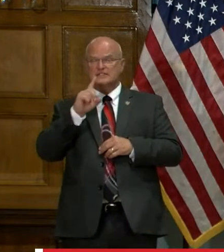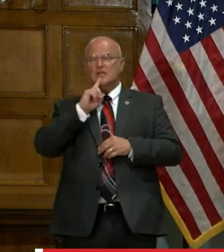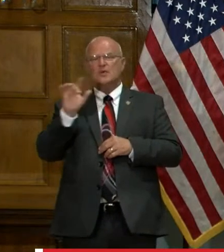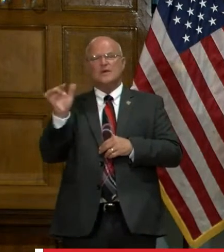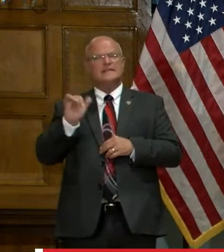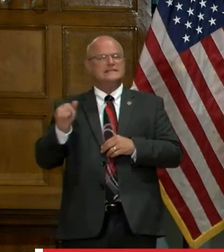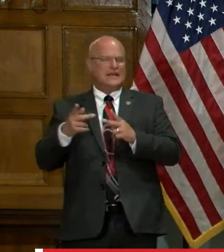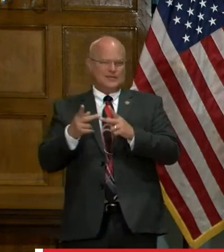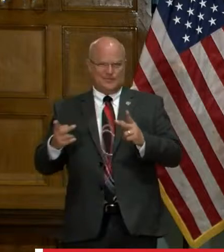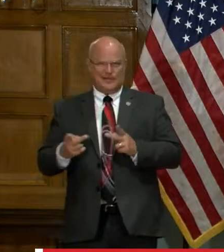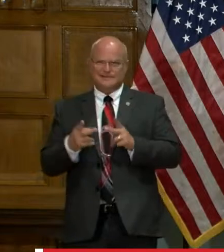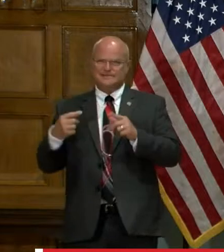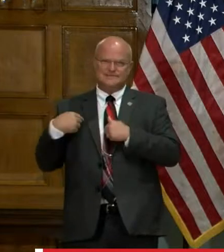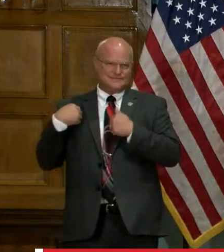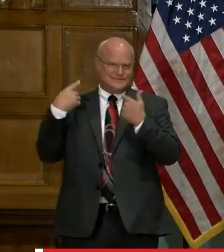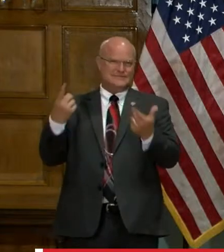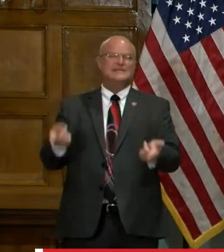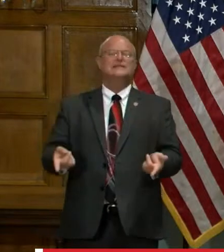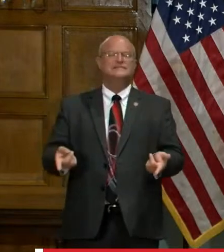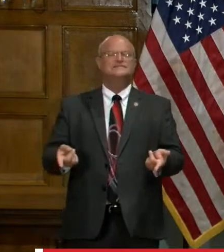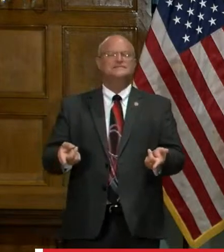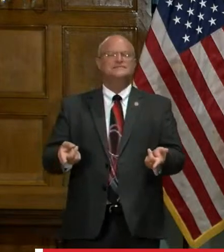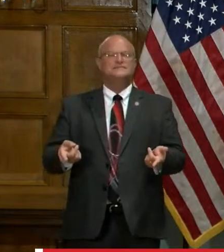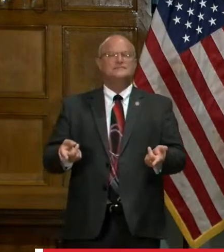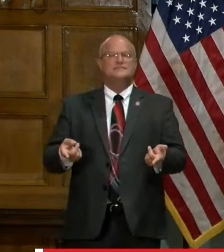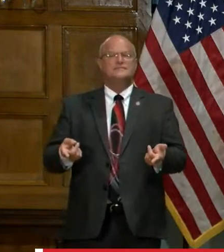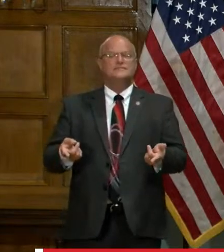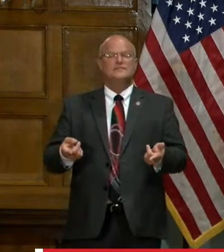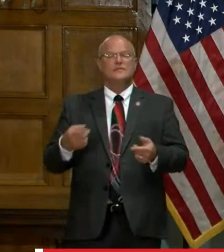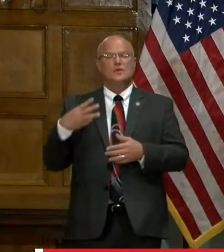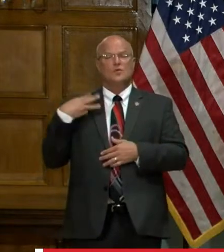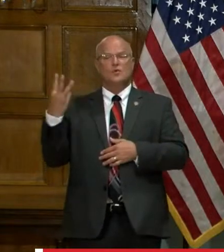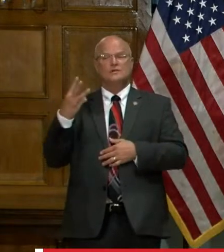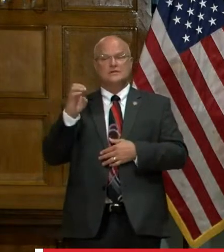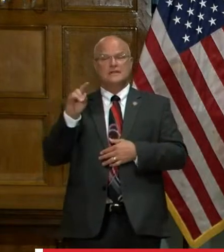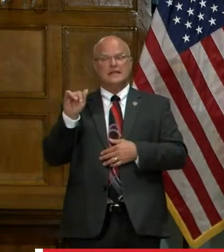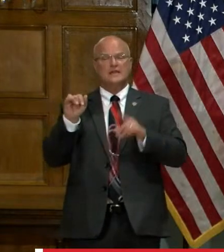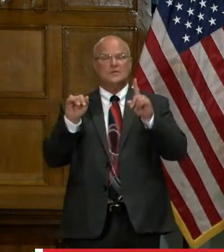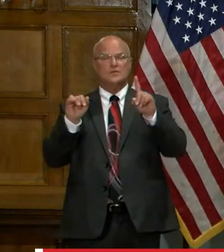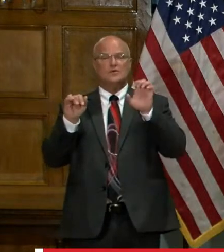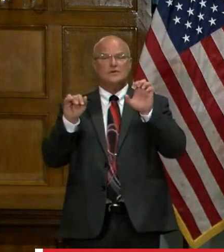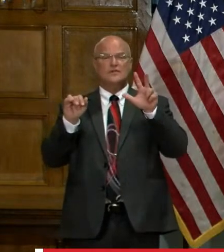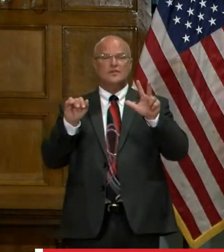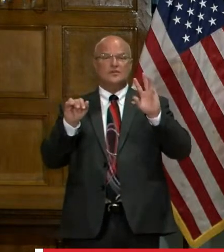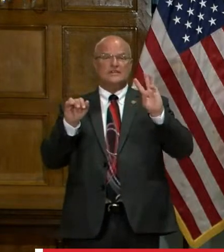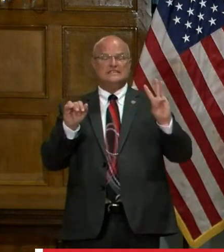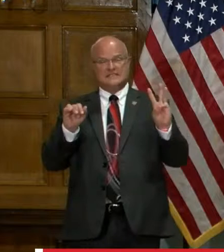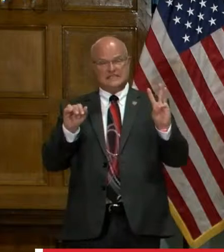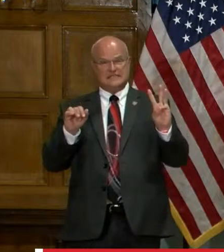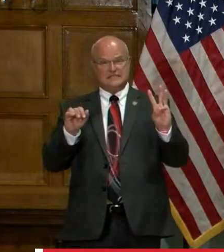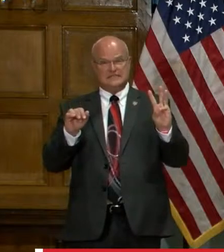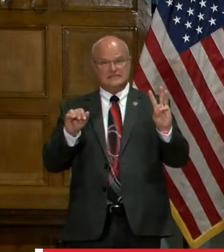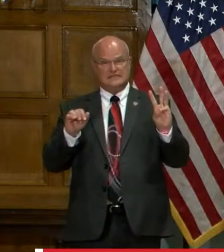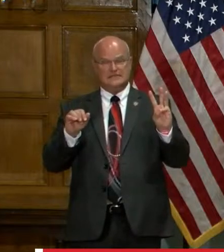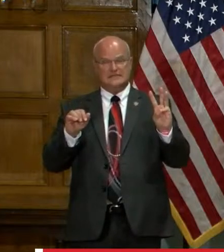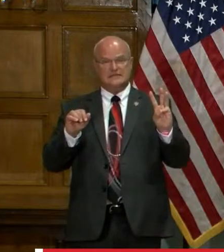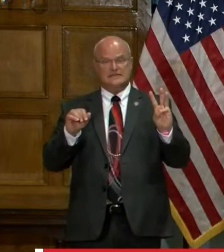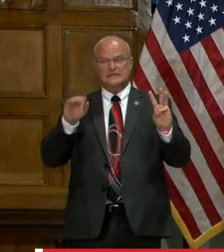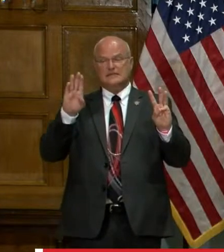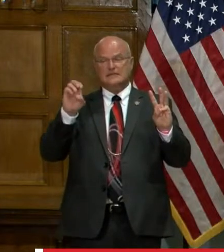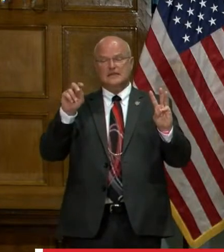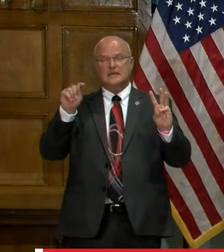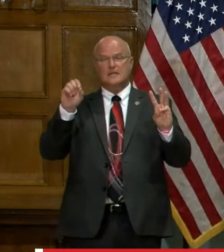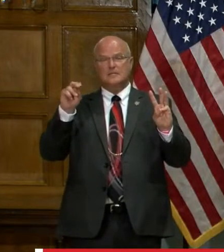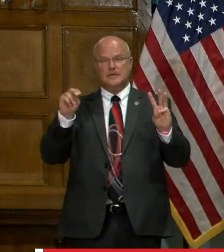same sources that we've seen in previous days. Washington County, 136 cases.